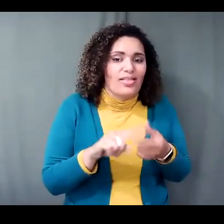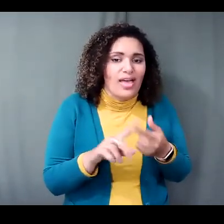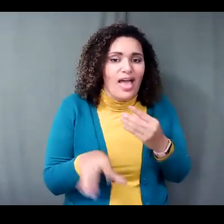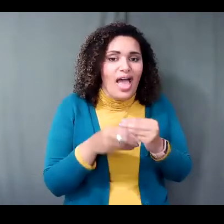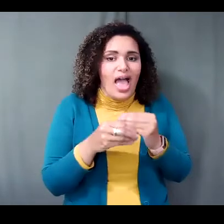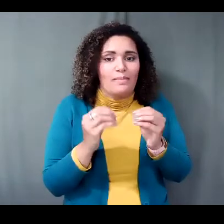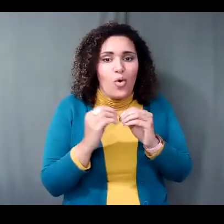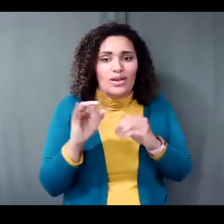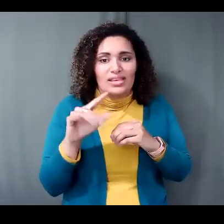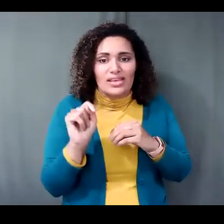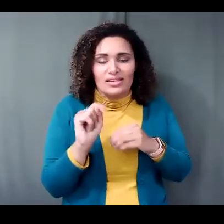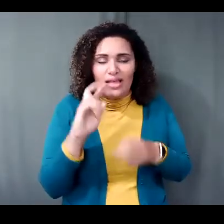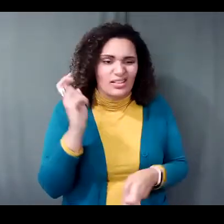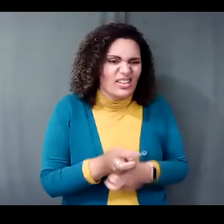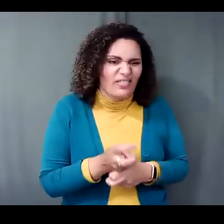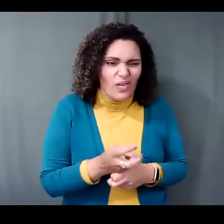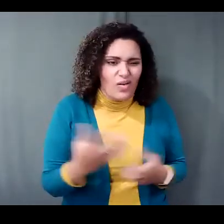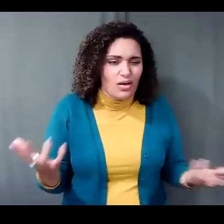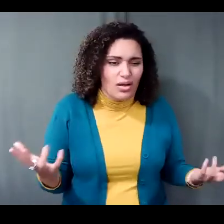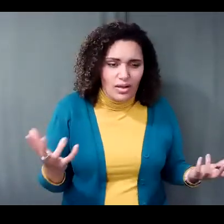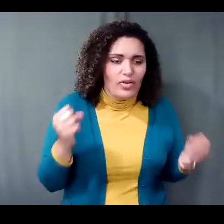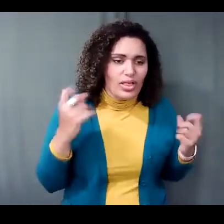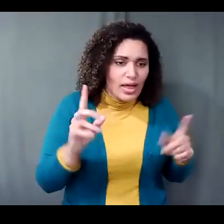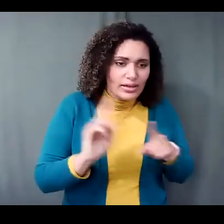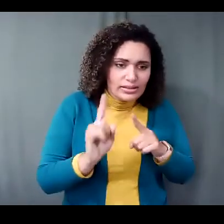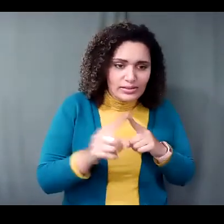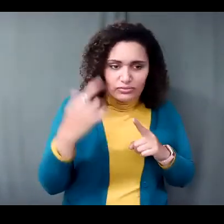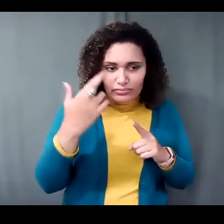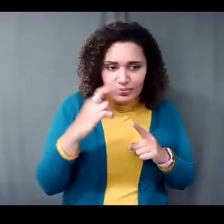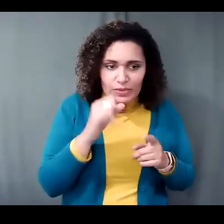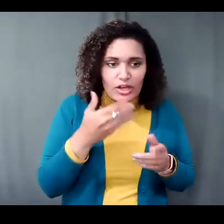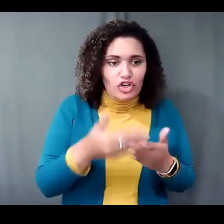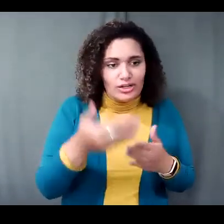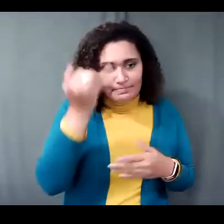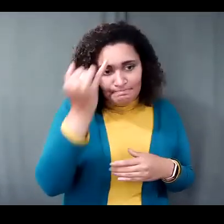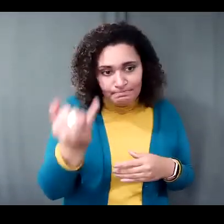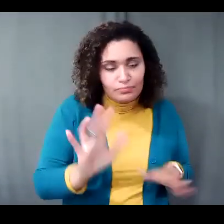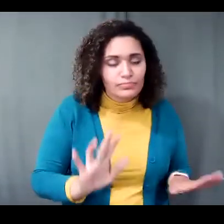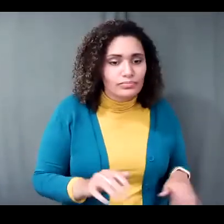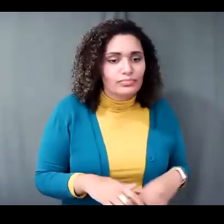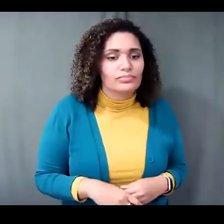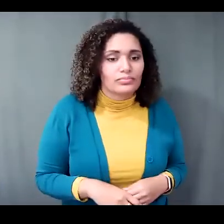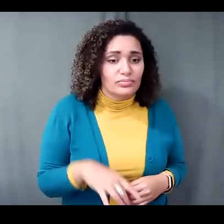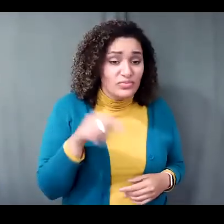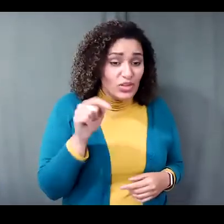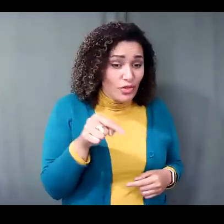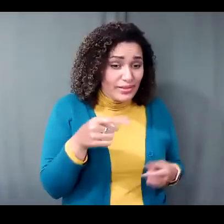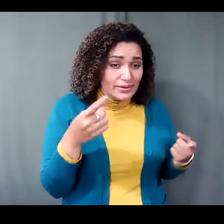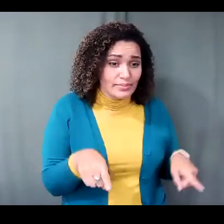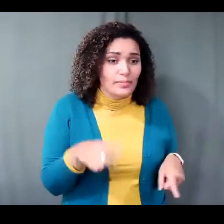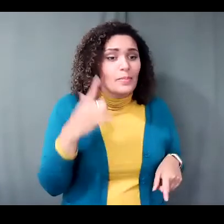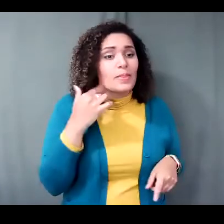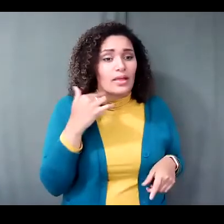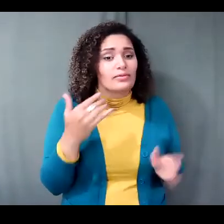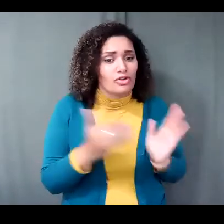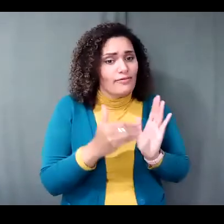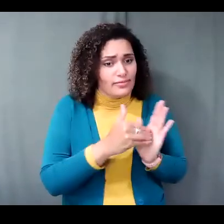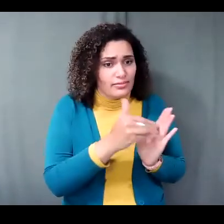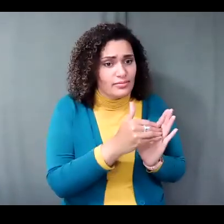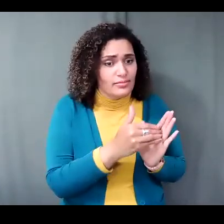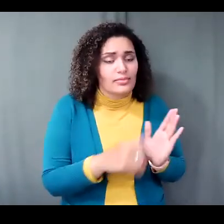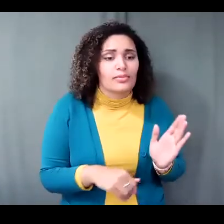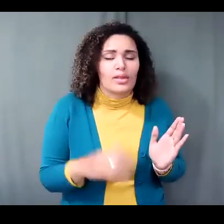But that's really difficult. And for lots of reasons, it's not a good idea. So this kind of thing happens in California quite a bit